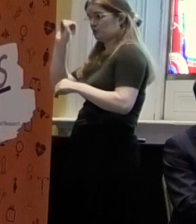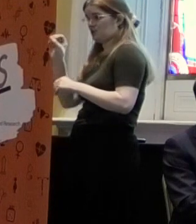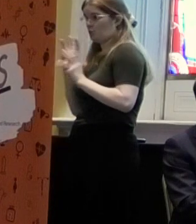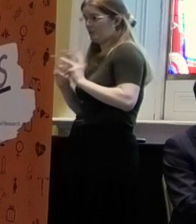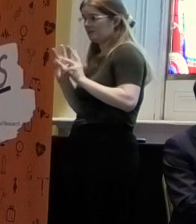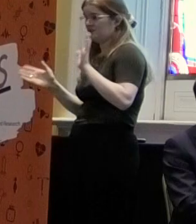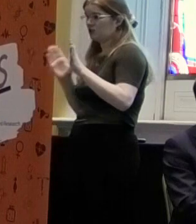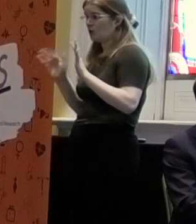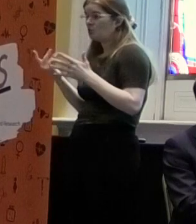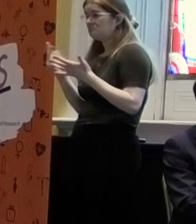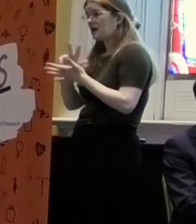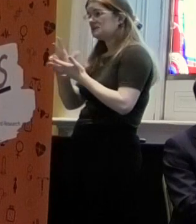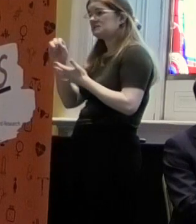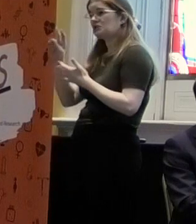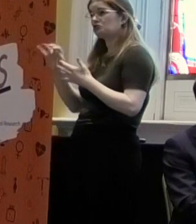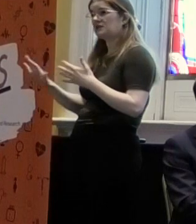as